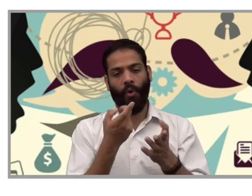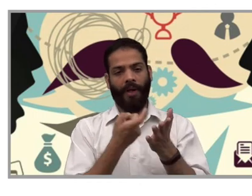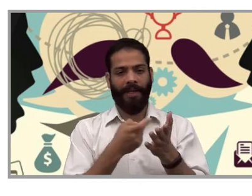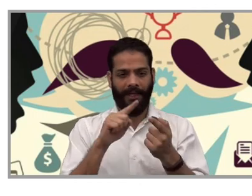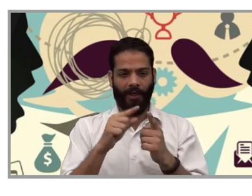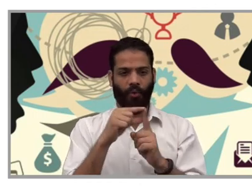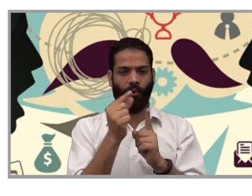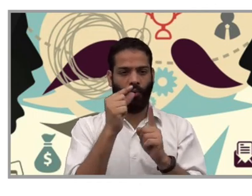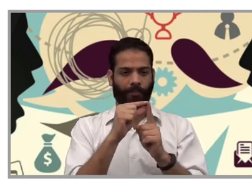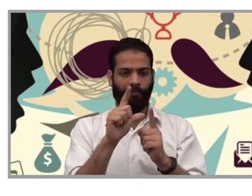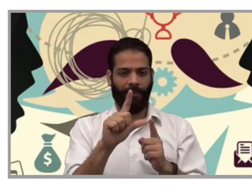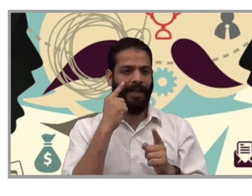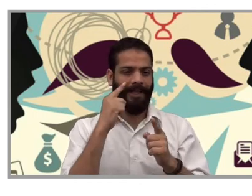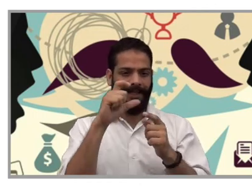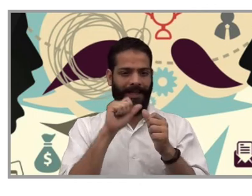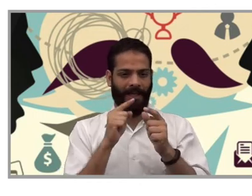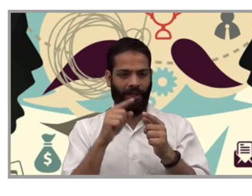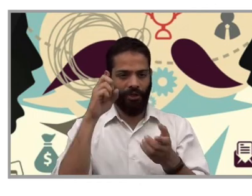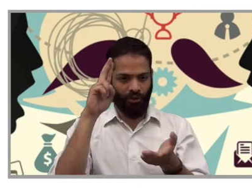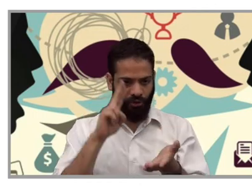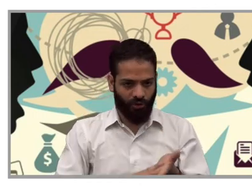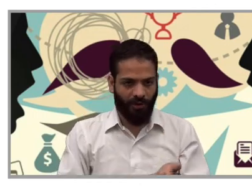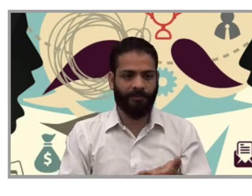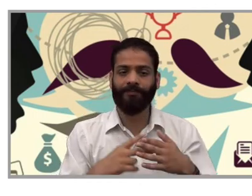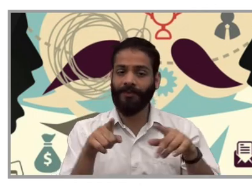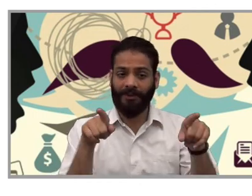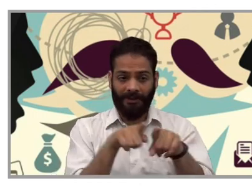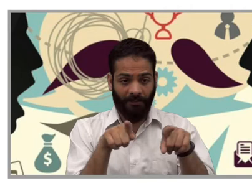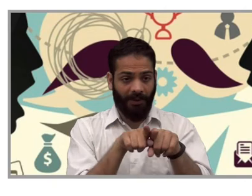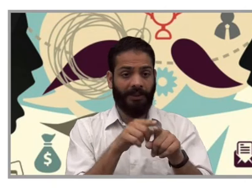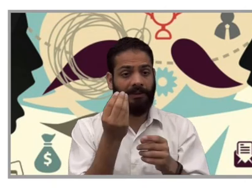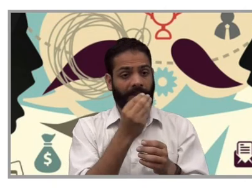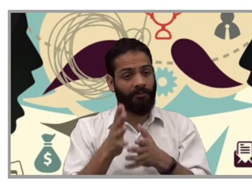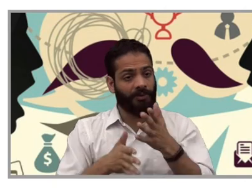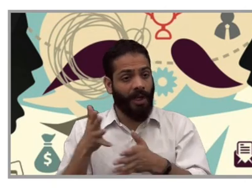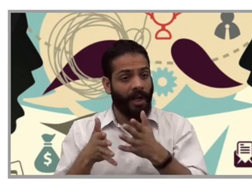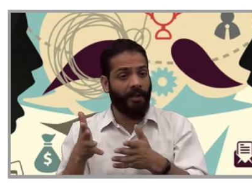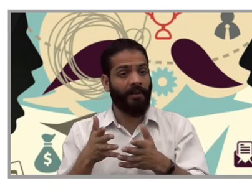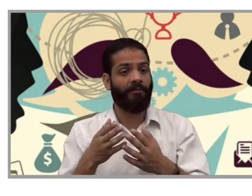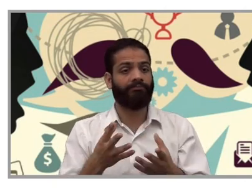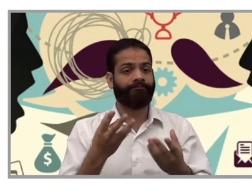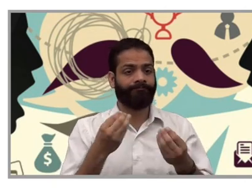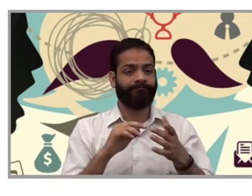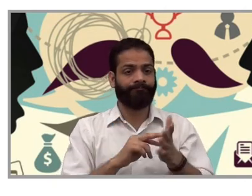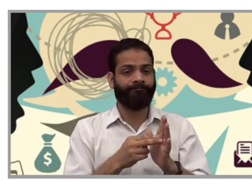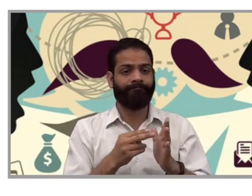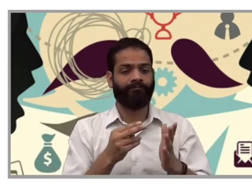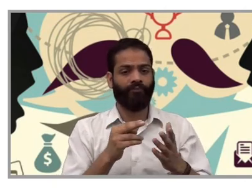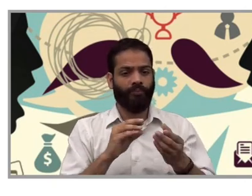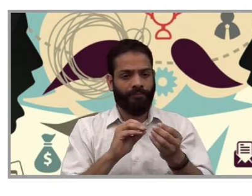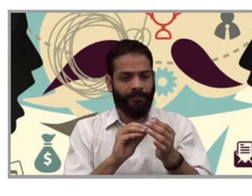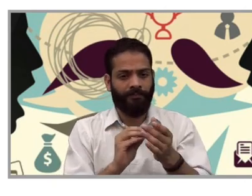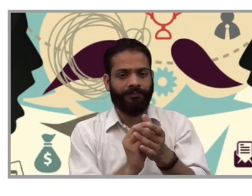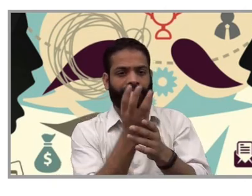In these signs, reduplication is of the local movement rather than the path movement, i.e. within a segment rather than